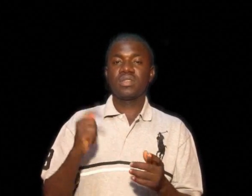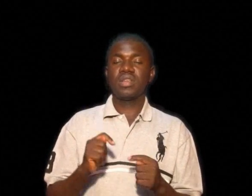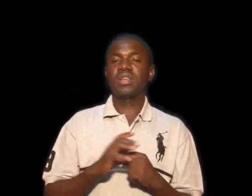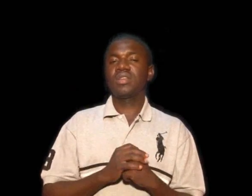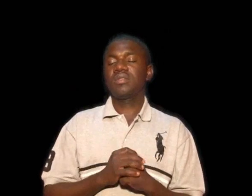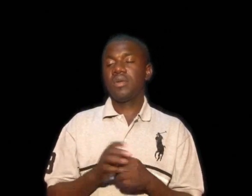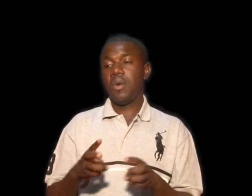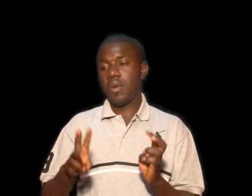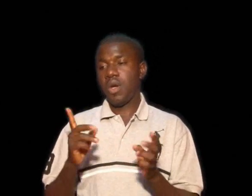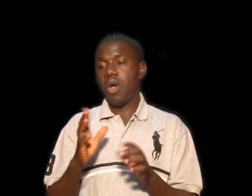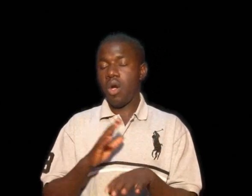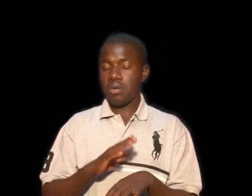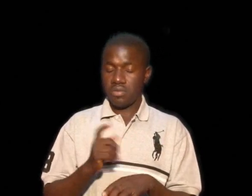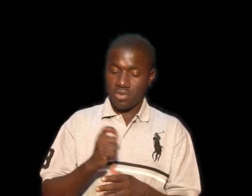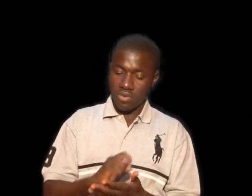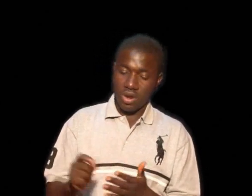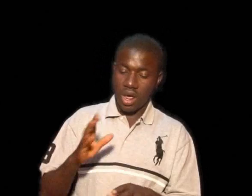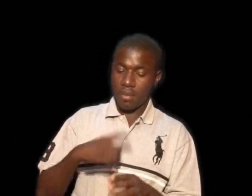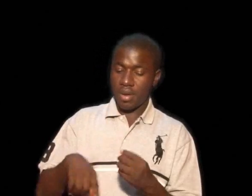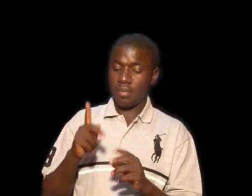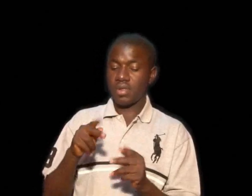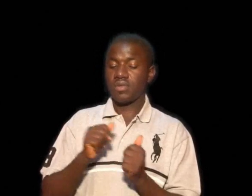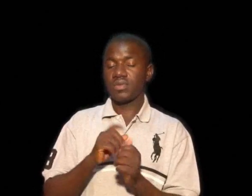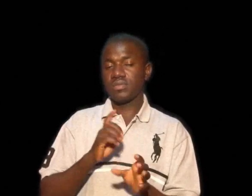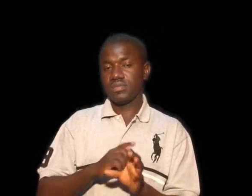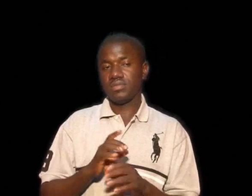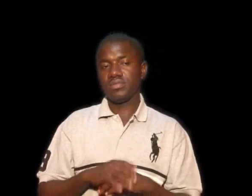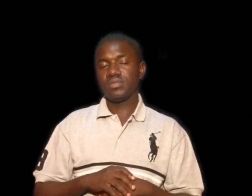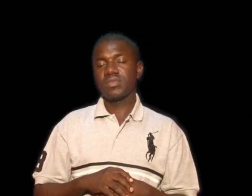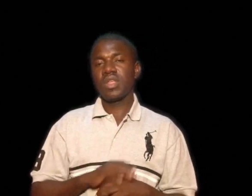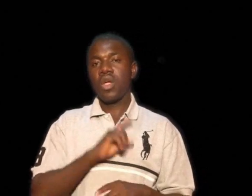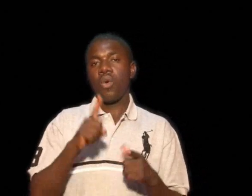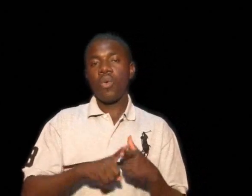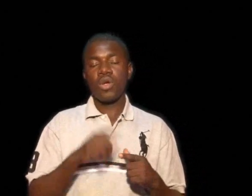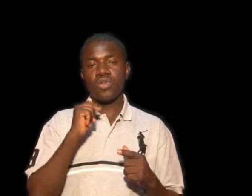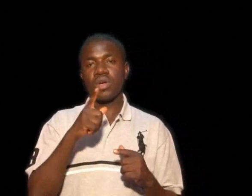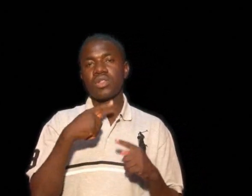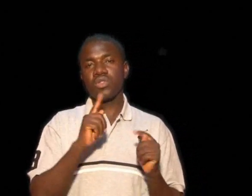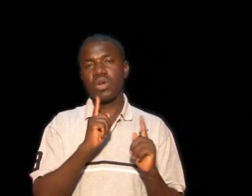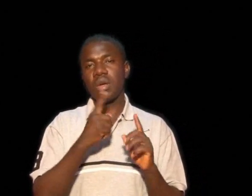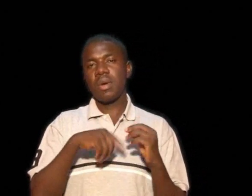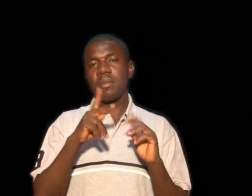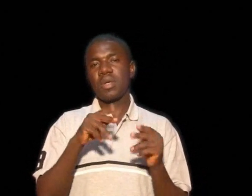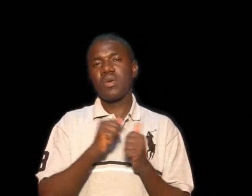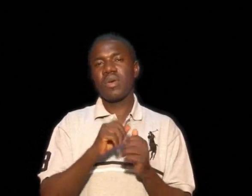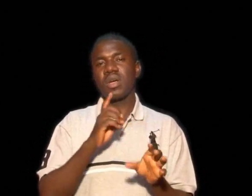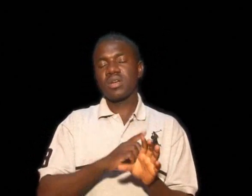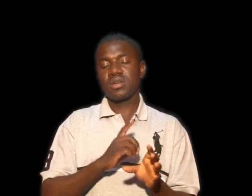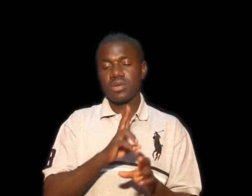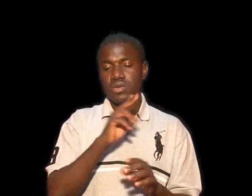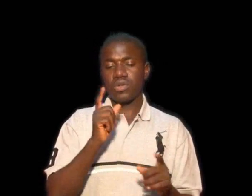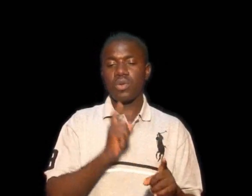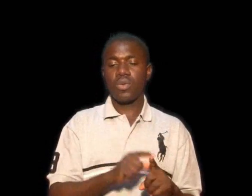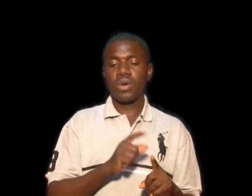for reporting or writing about persons with disabilities. When referring to individuals with disabilities, use the